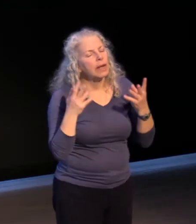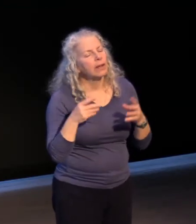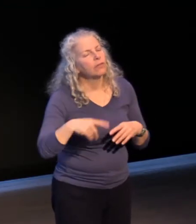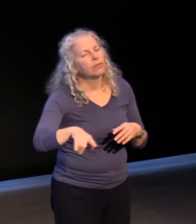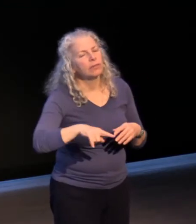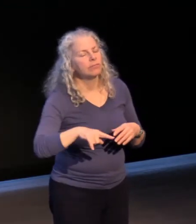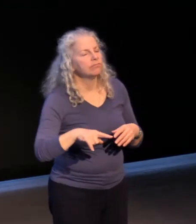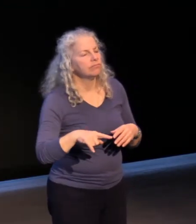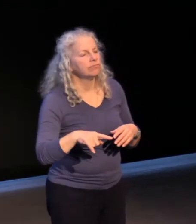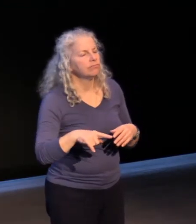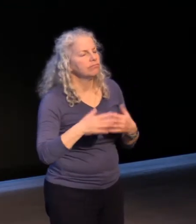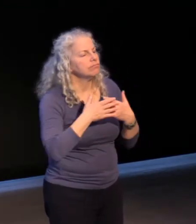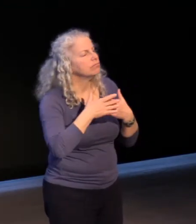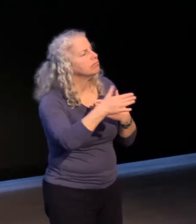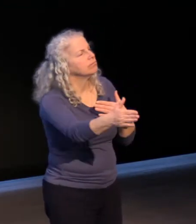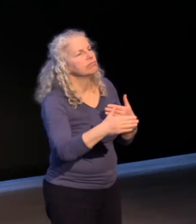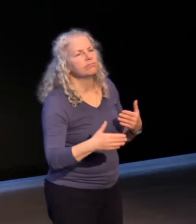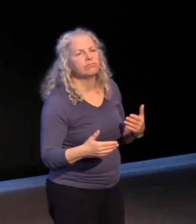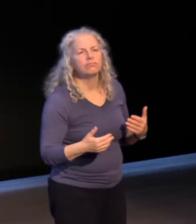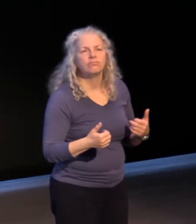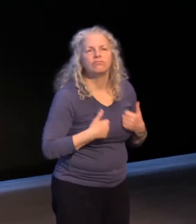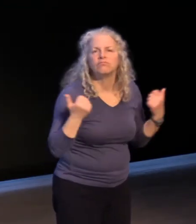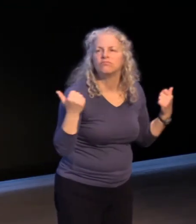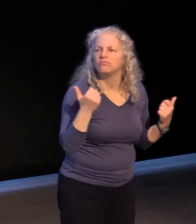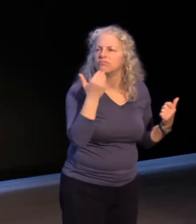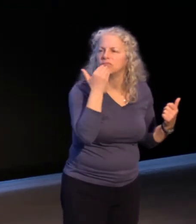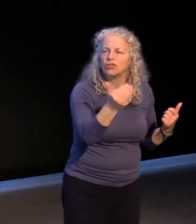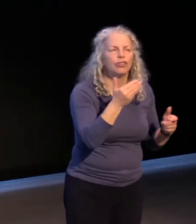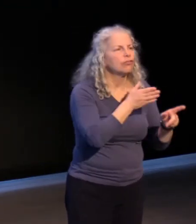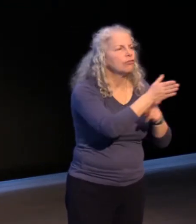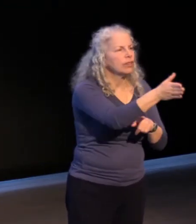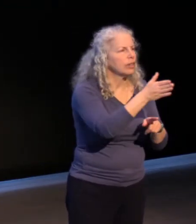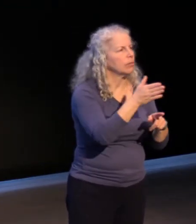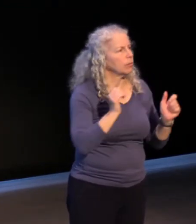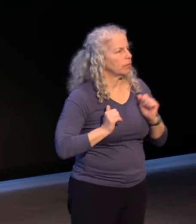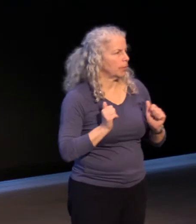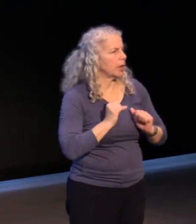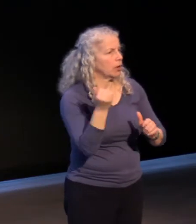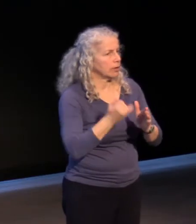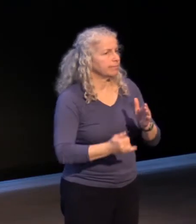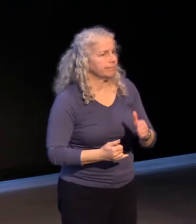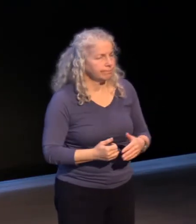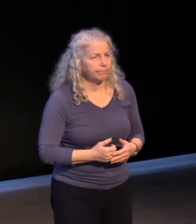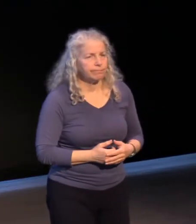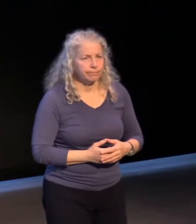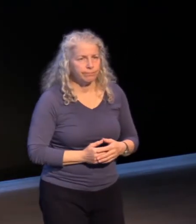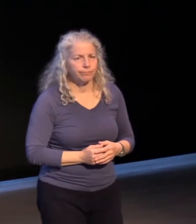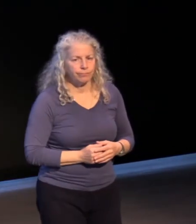full and have significant careers in the performing arts.